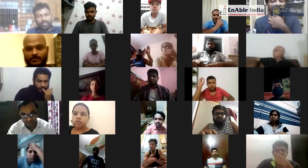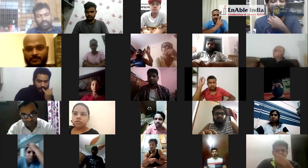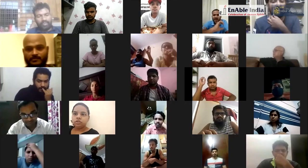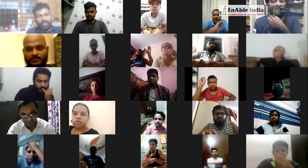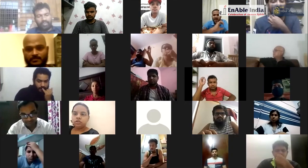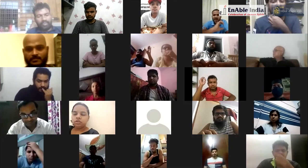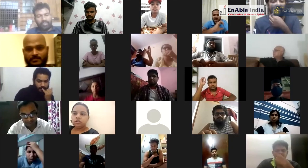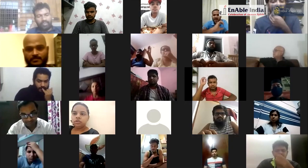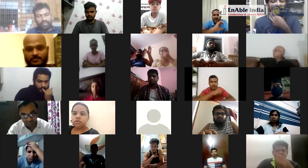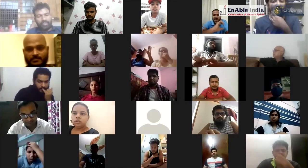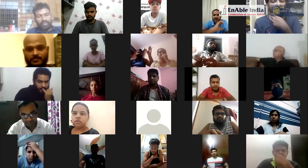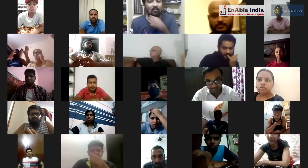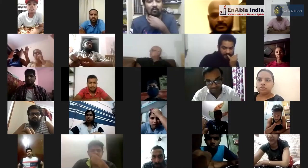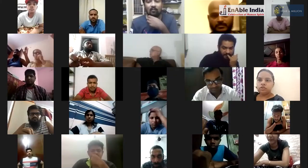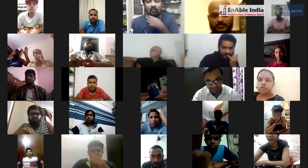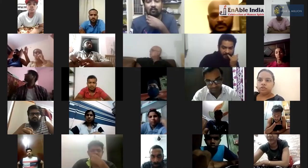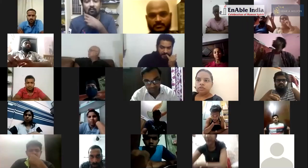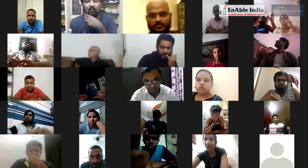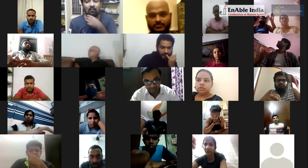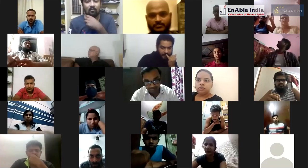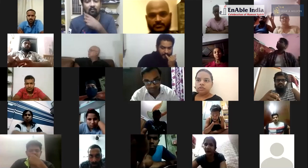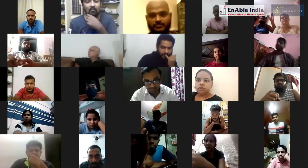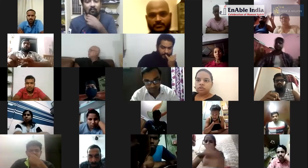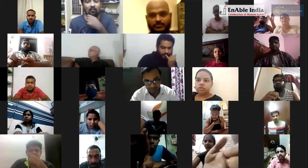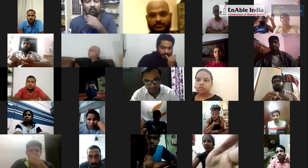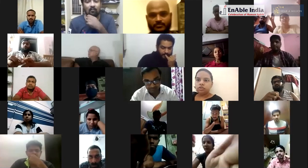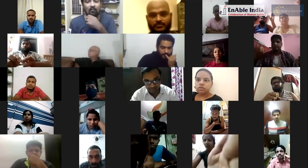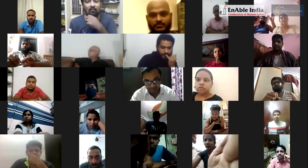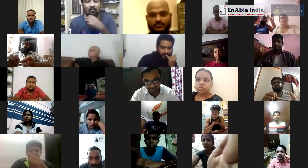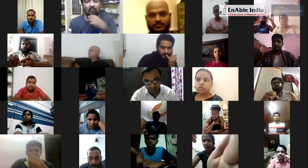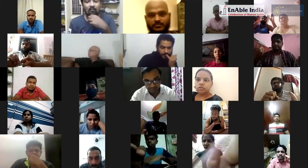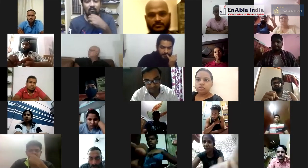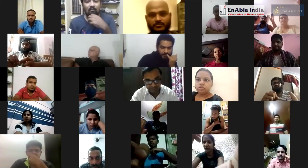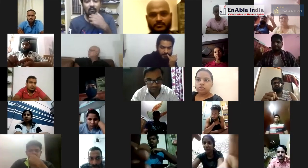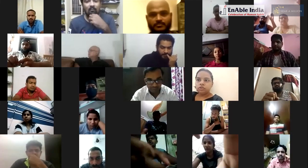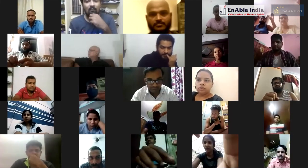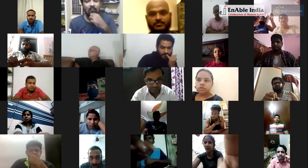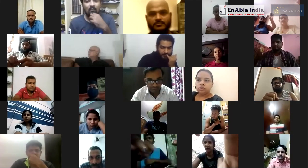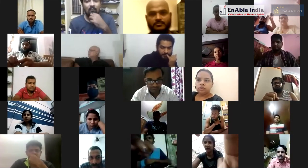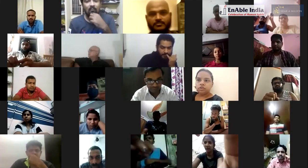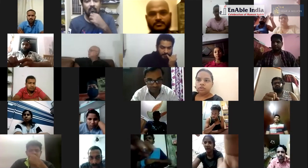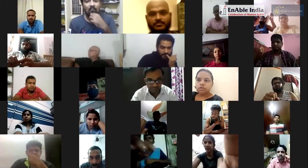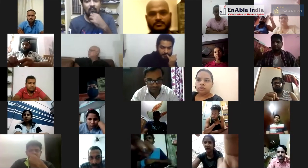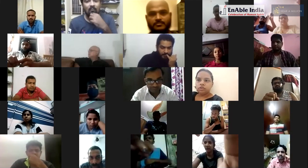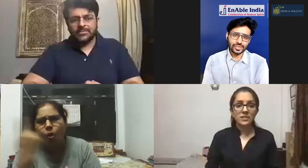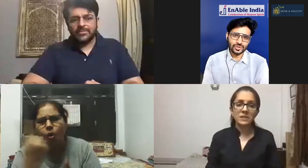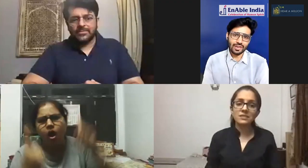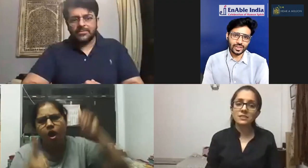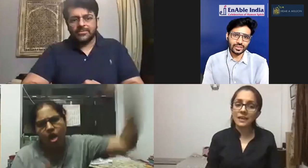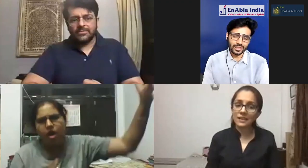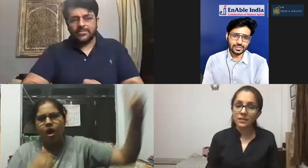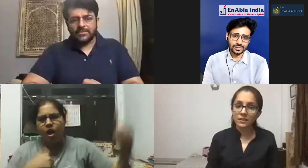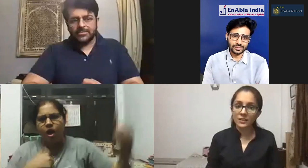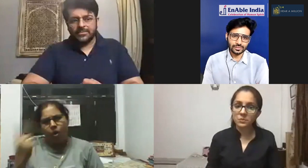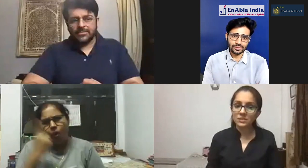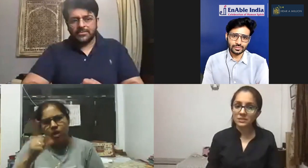age mothers in your house, maybe you can consider not keeping distance. But if you have high risk people in your house, yes. If he's Husband is in